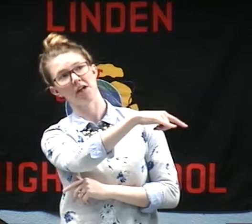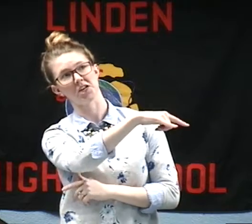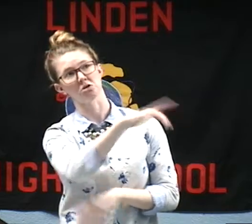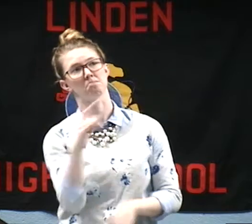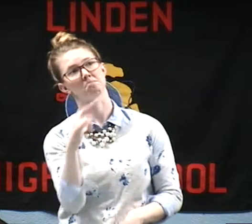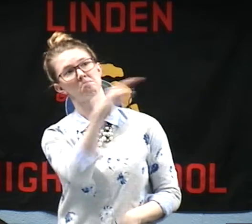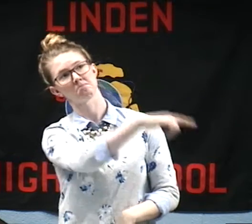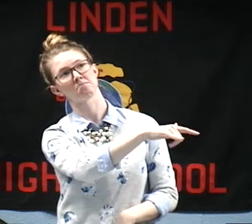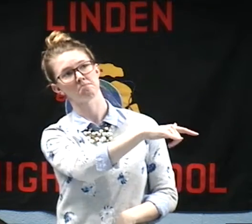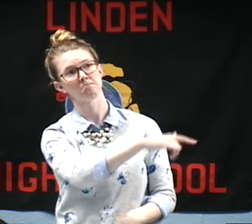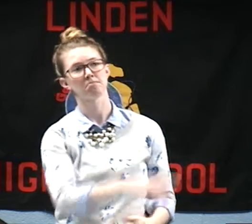to.